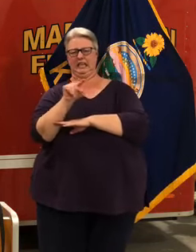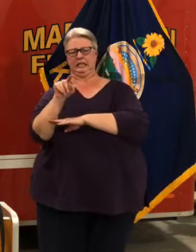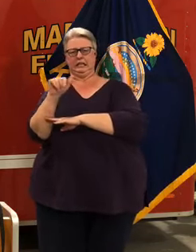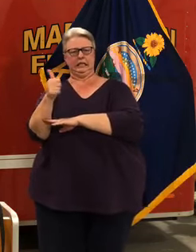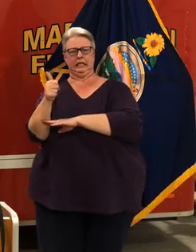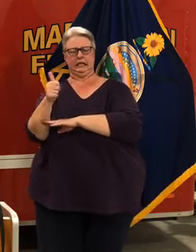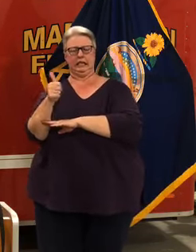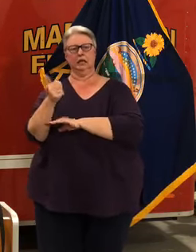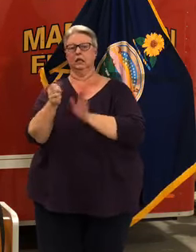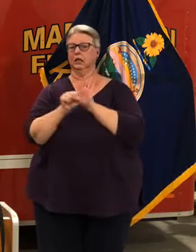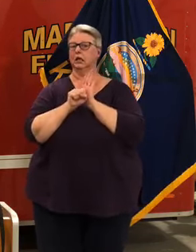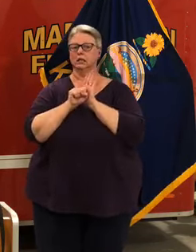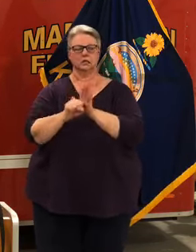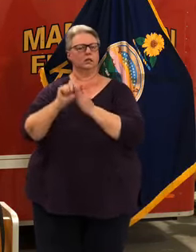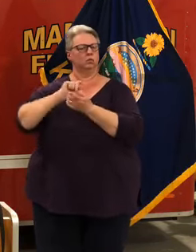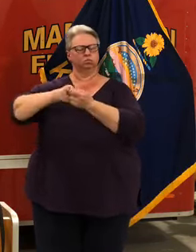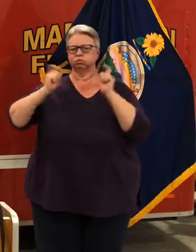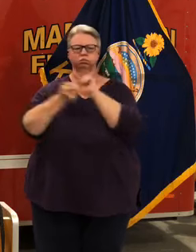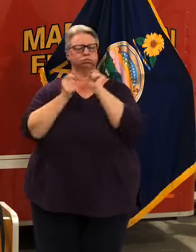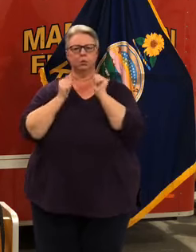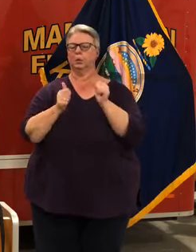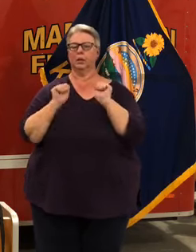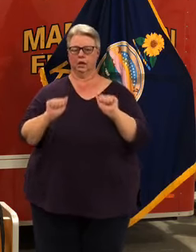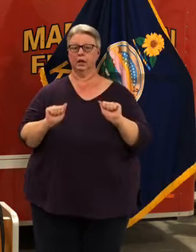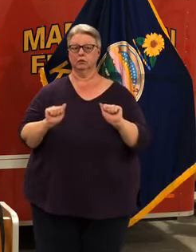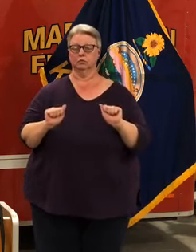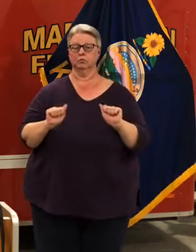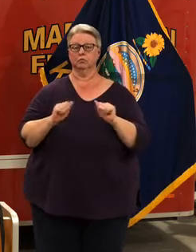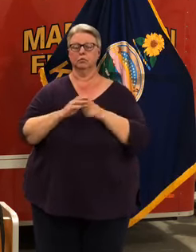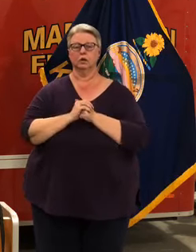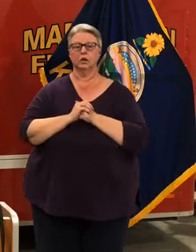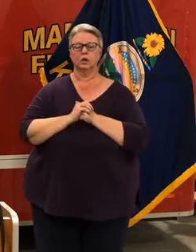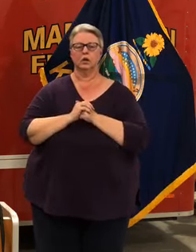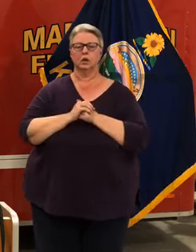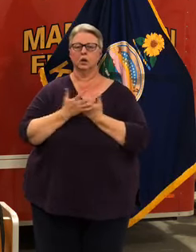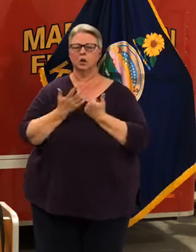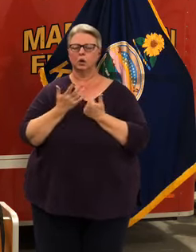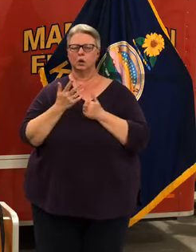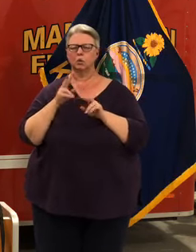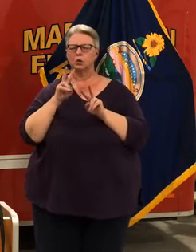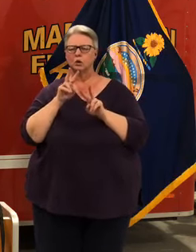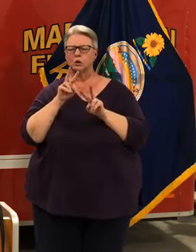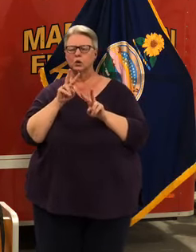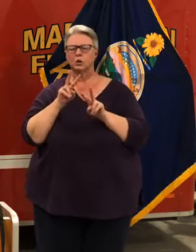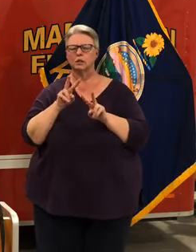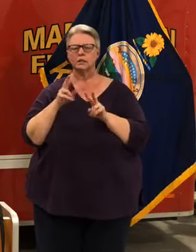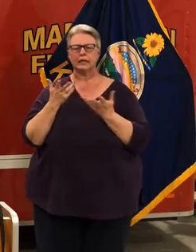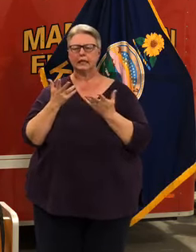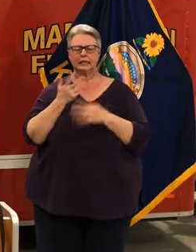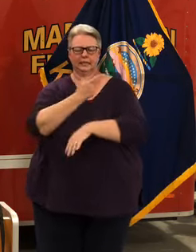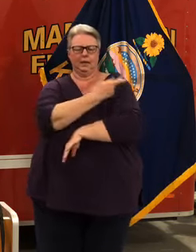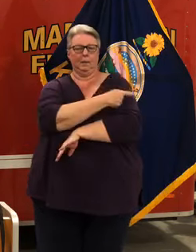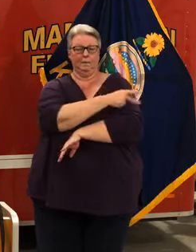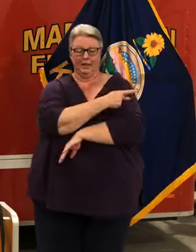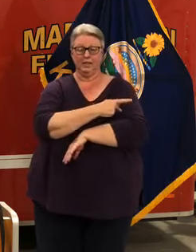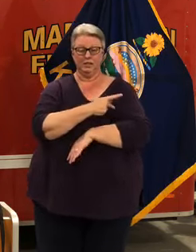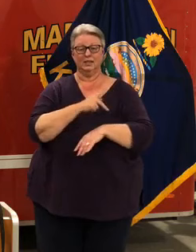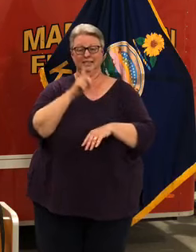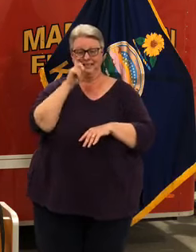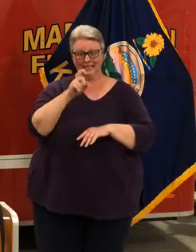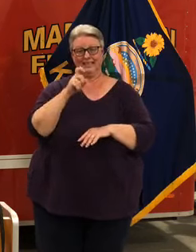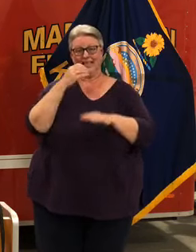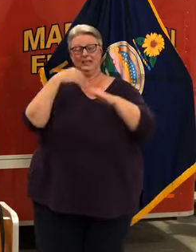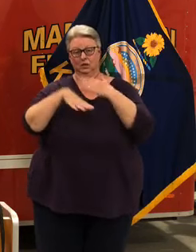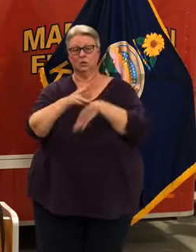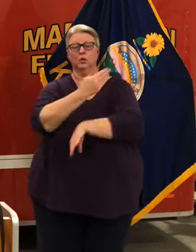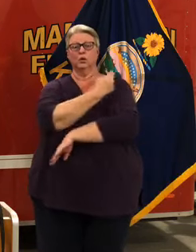symptoms can change quite rapidly. We're seeing courses for patients that are significant and severe enough to be hospitalized that